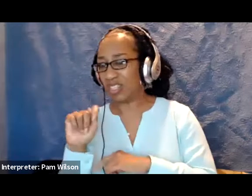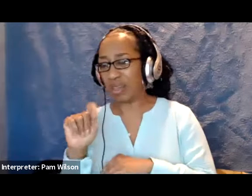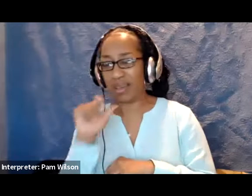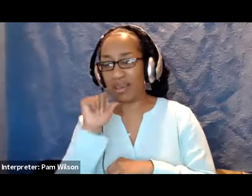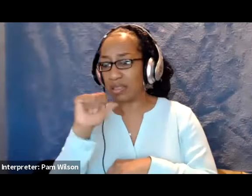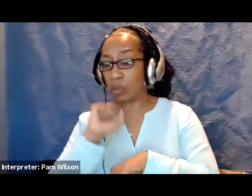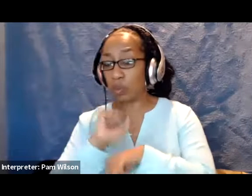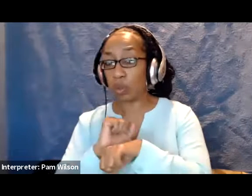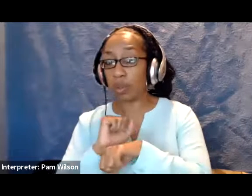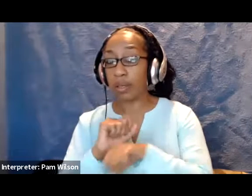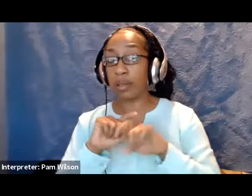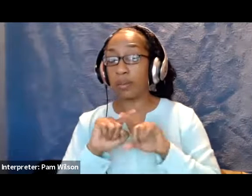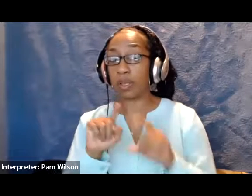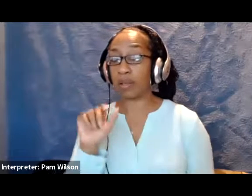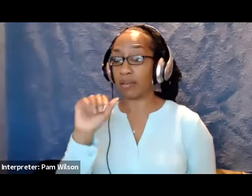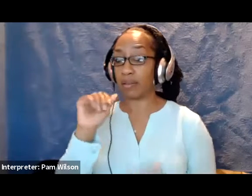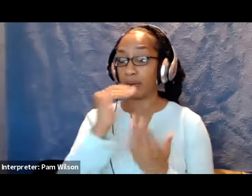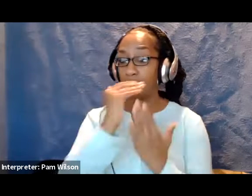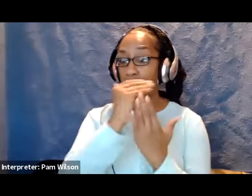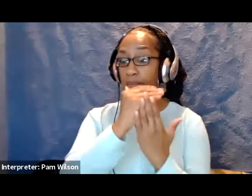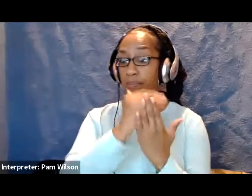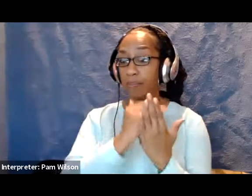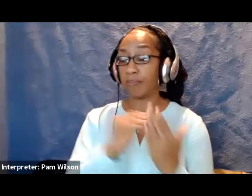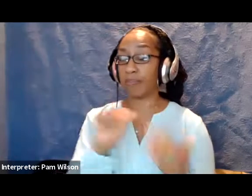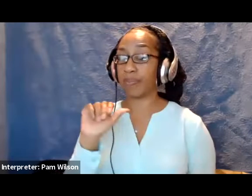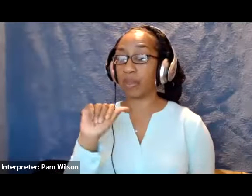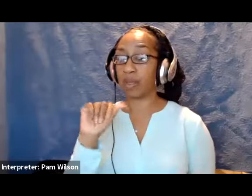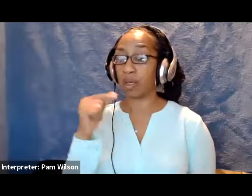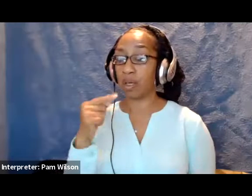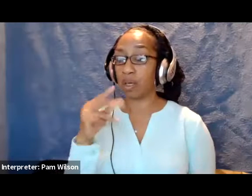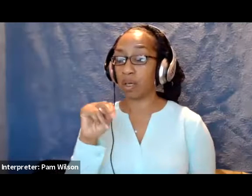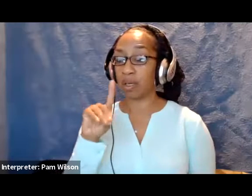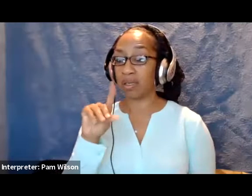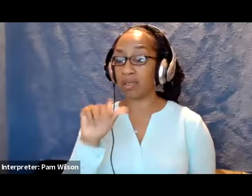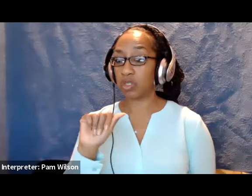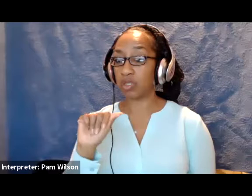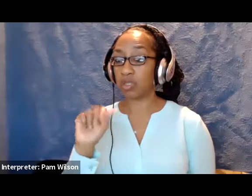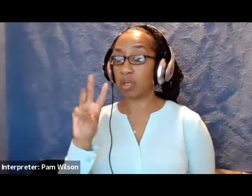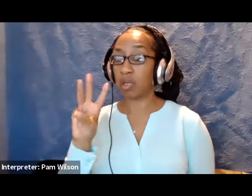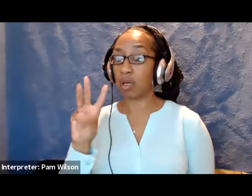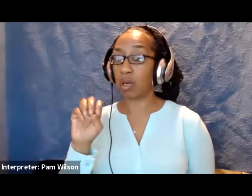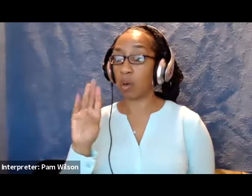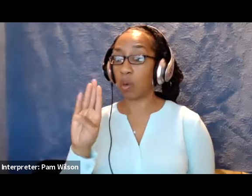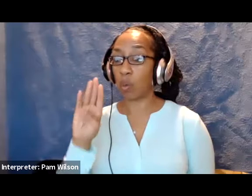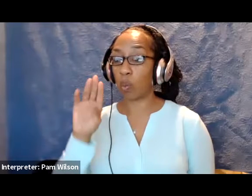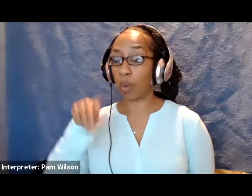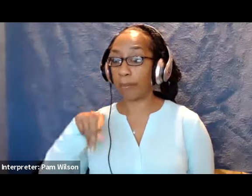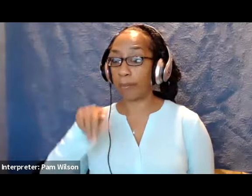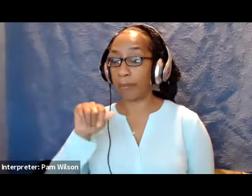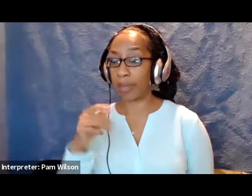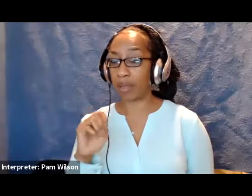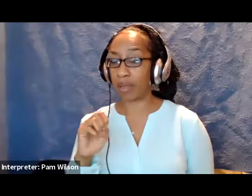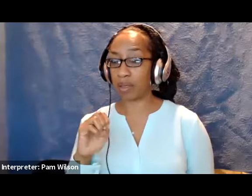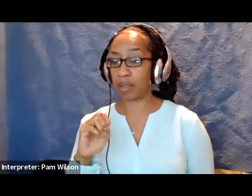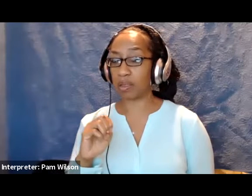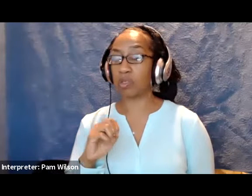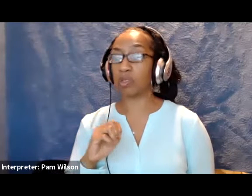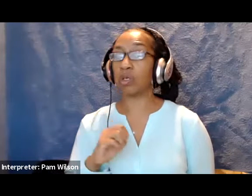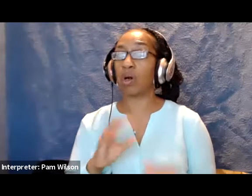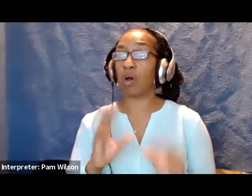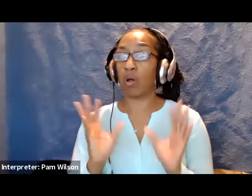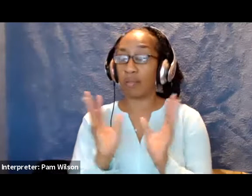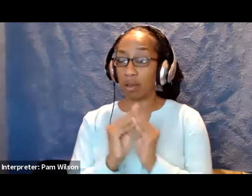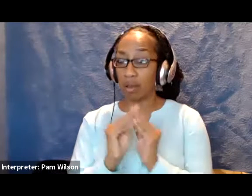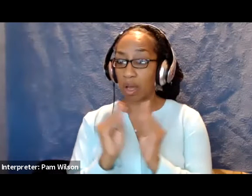through the agenda webpage on the conference website under this session. So